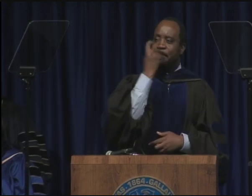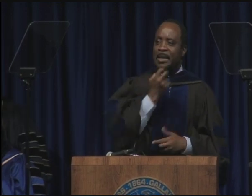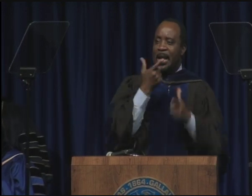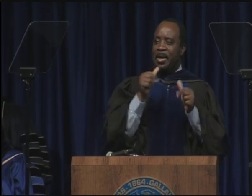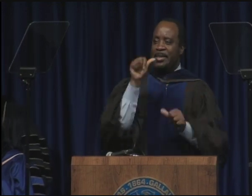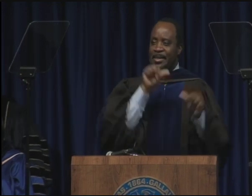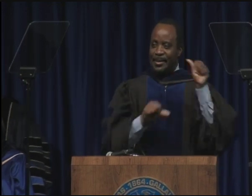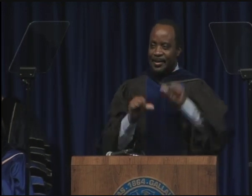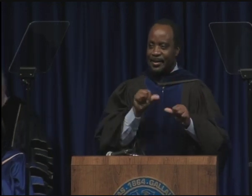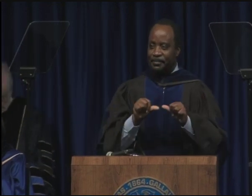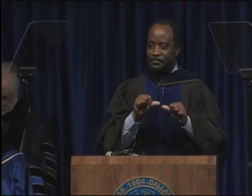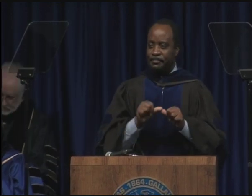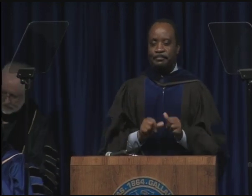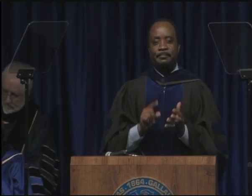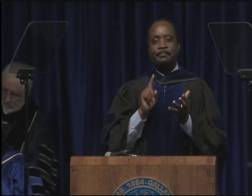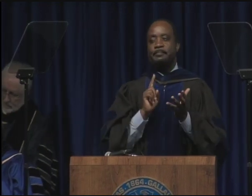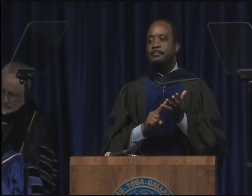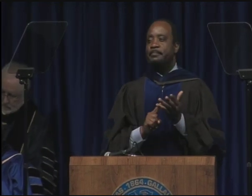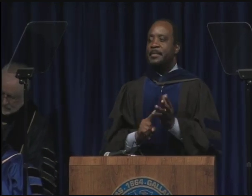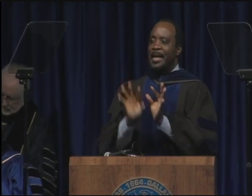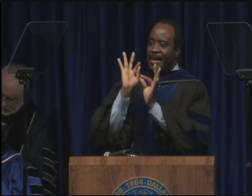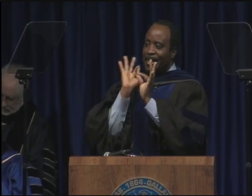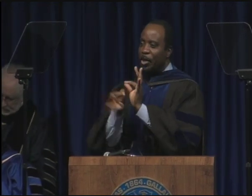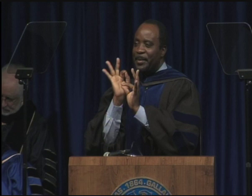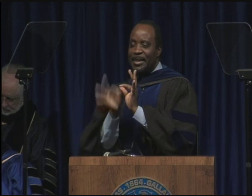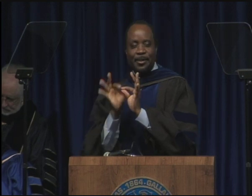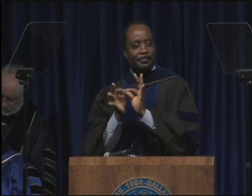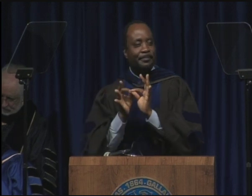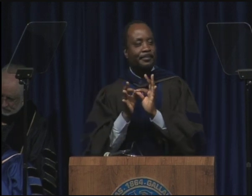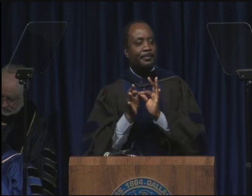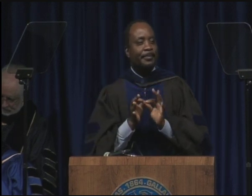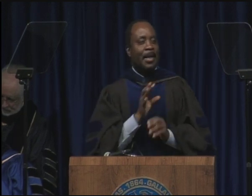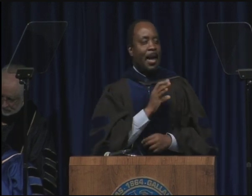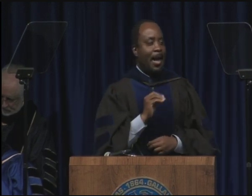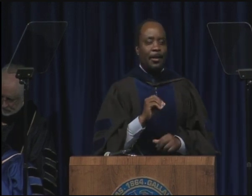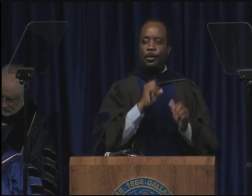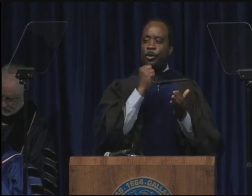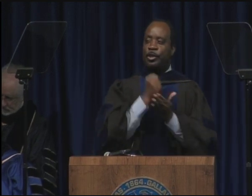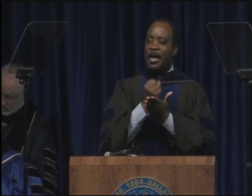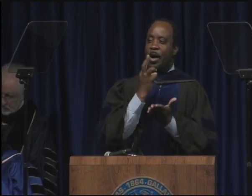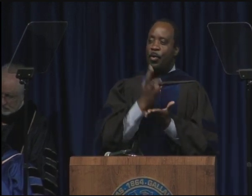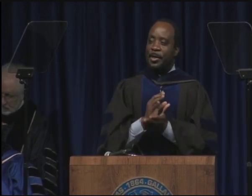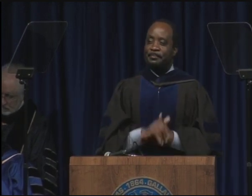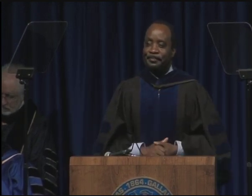Hearing, Speech, and Language Sciences, Interpretation, and Social Work.